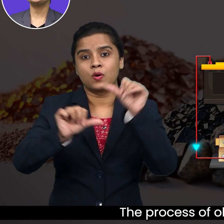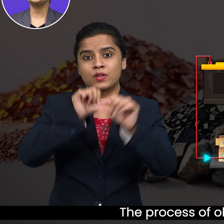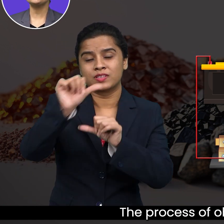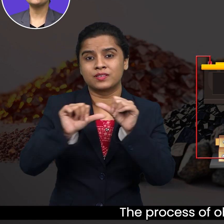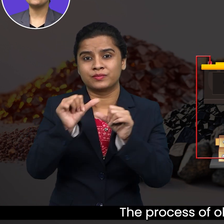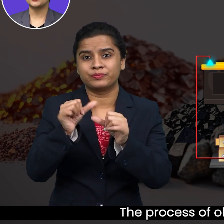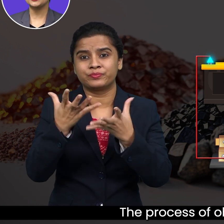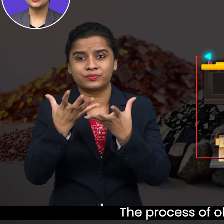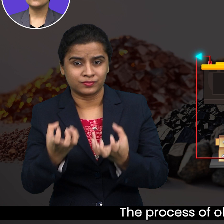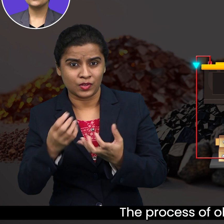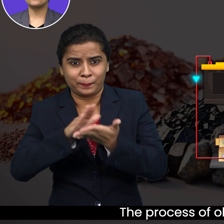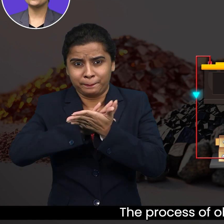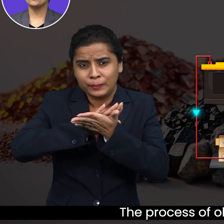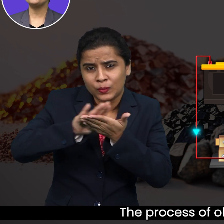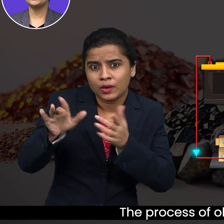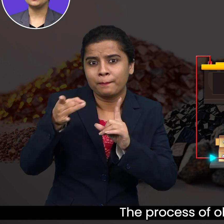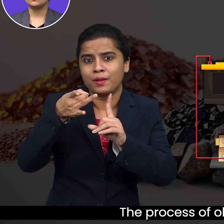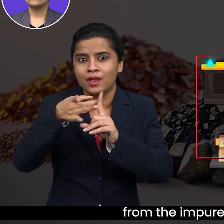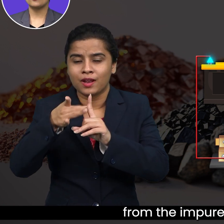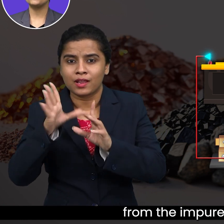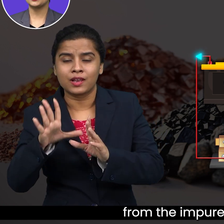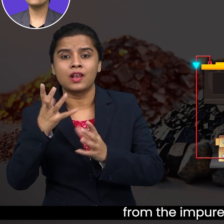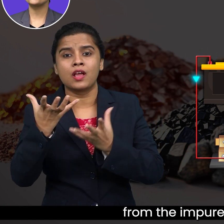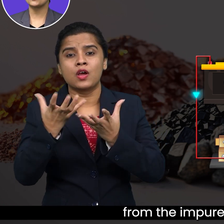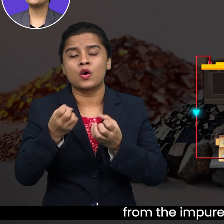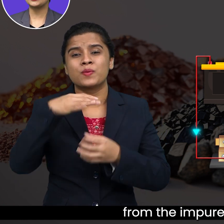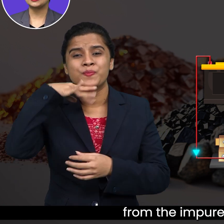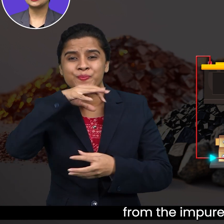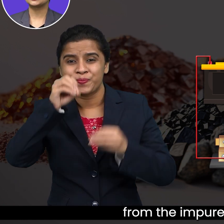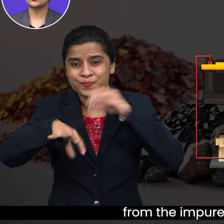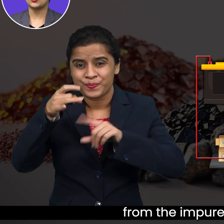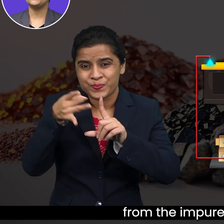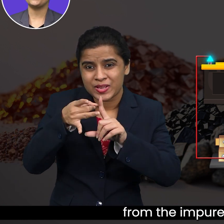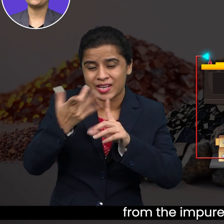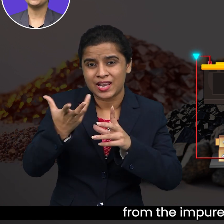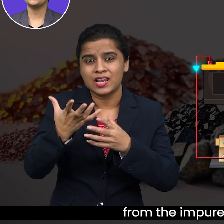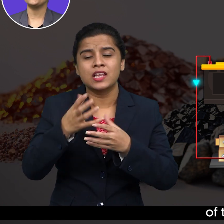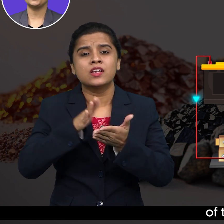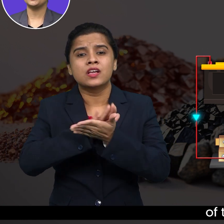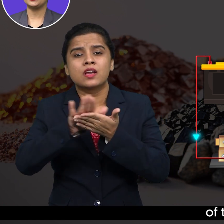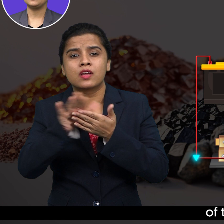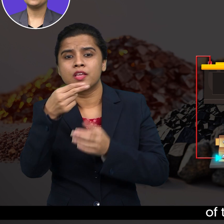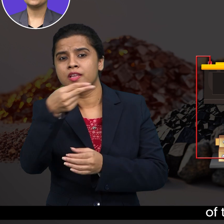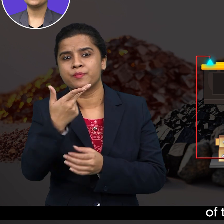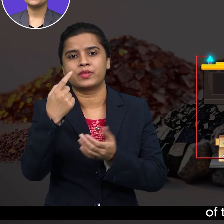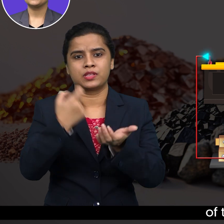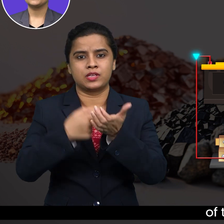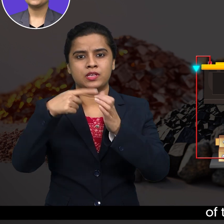The process of obtaining the pure metal from the impure metal is called refining of the